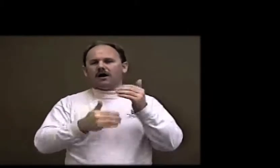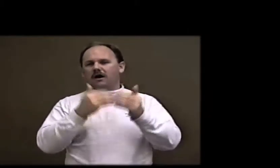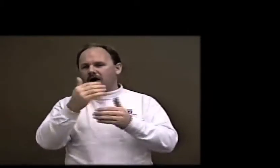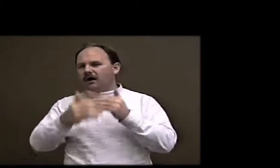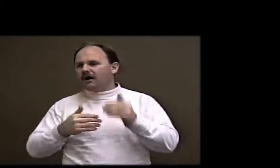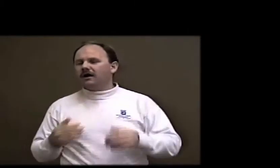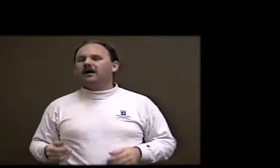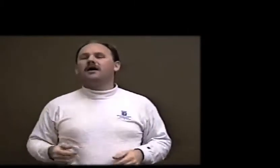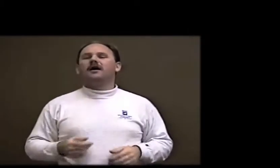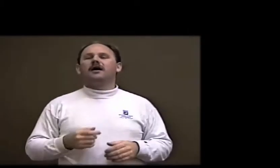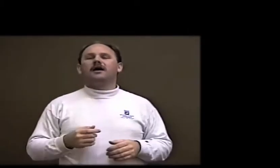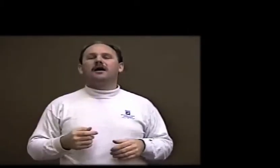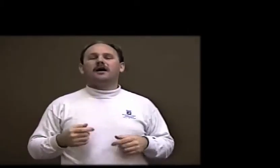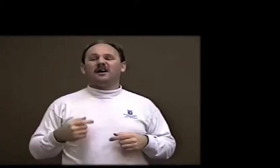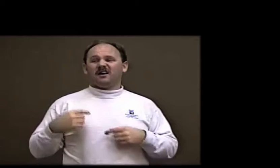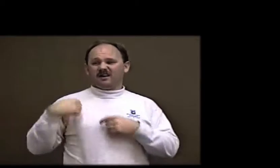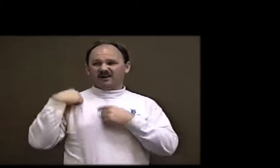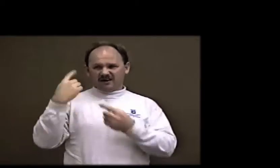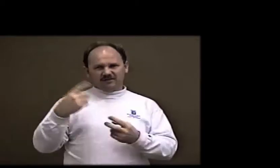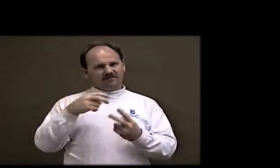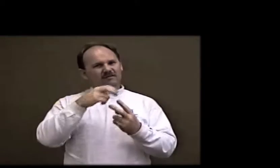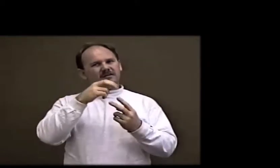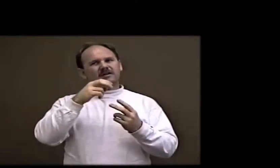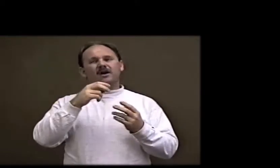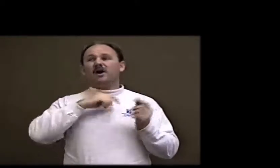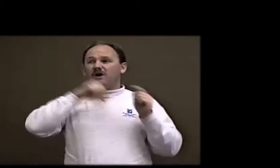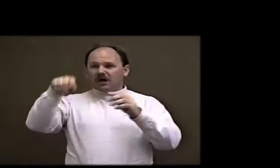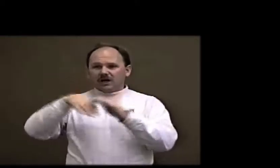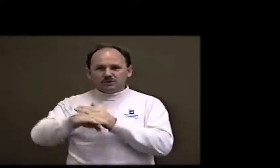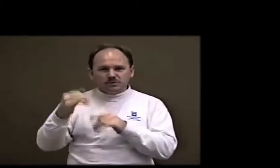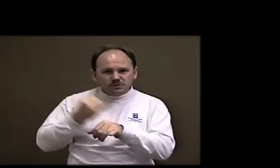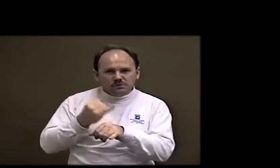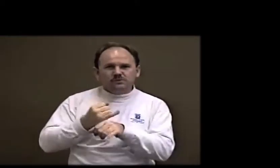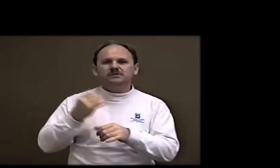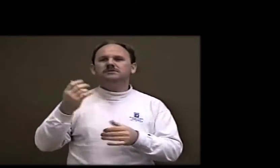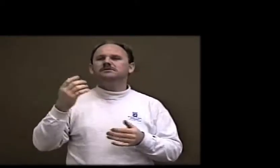learning American Sign Language. Now I know 3 languages.